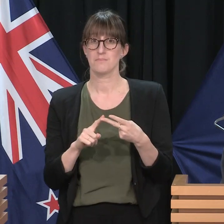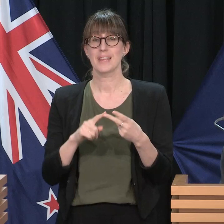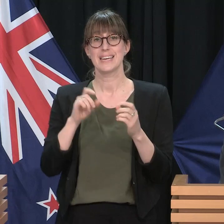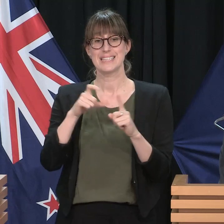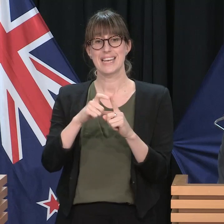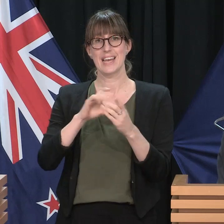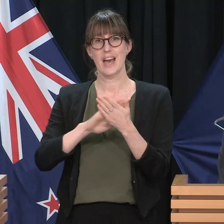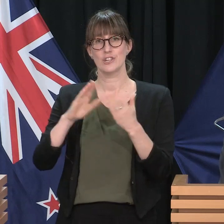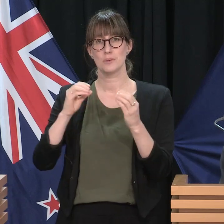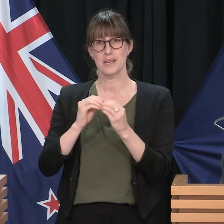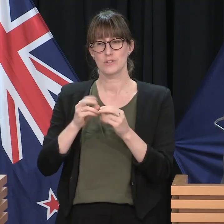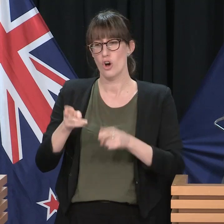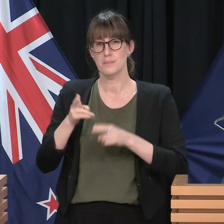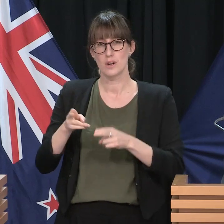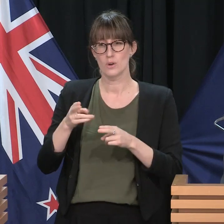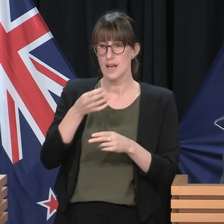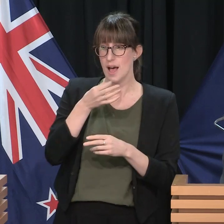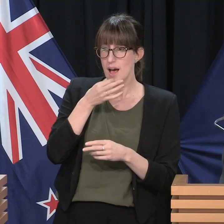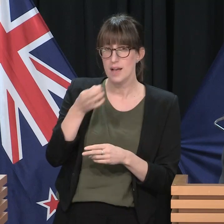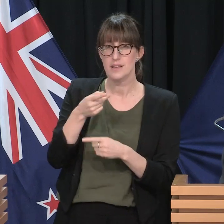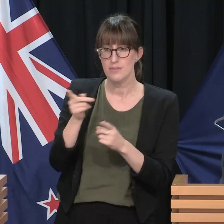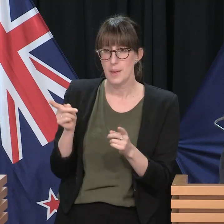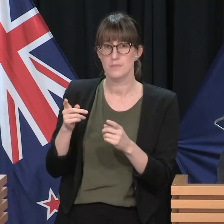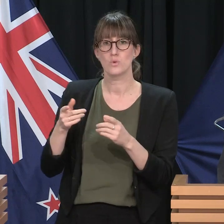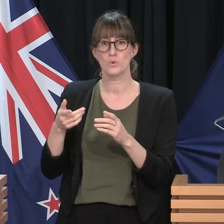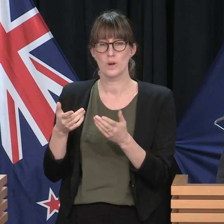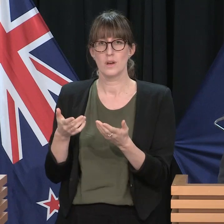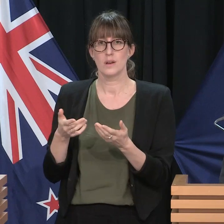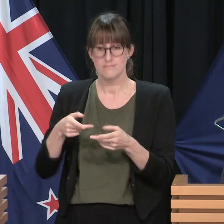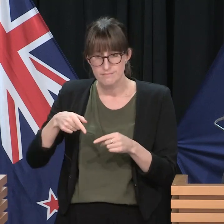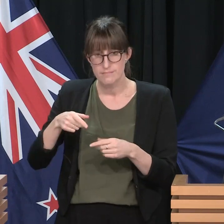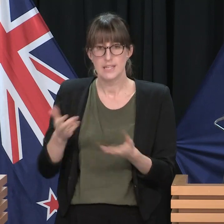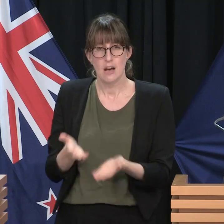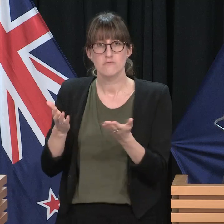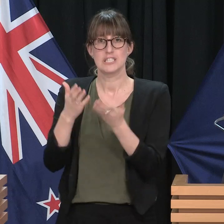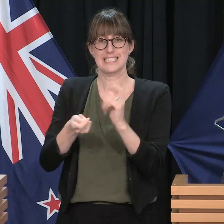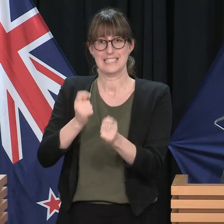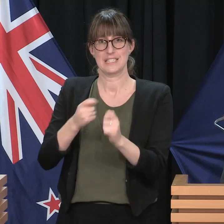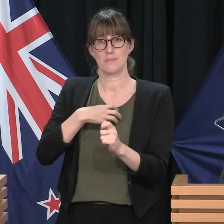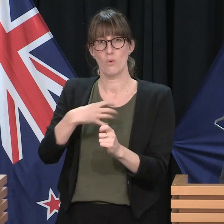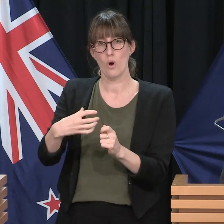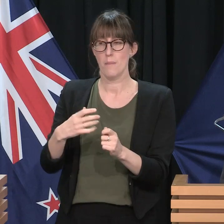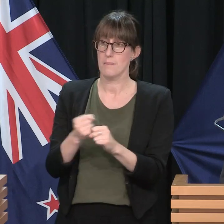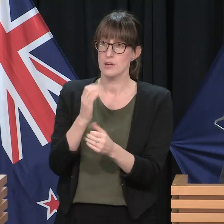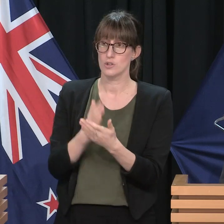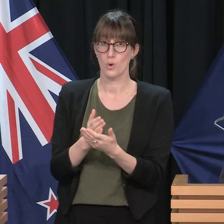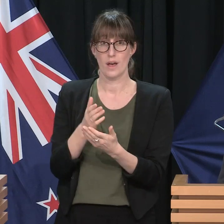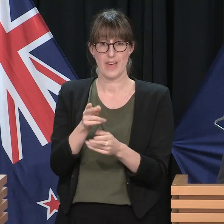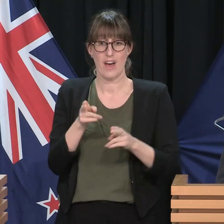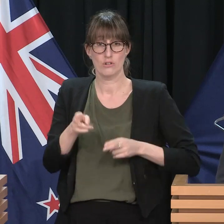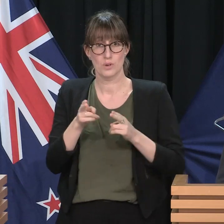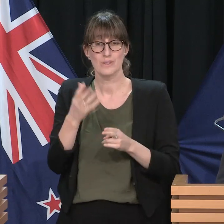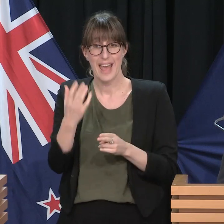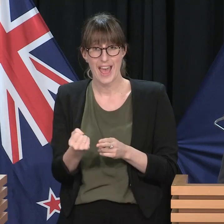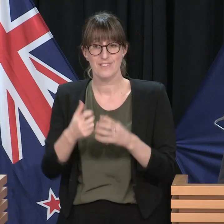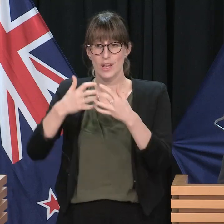widely available, including at general practices and community-based assessment centres, and that is, it is accessible to the